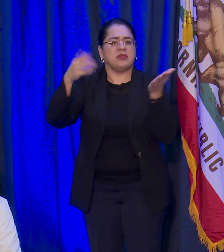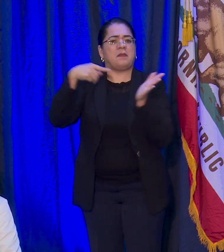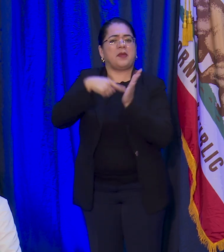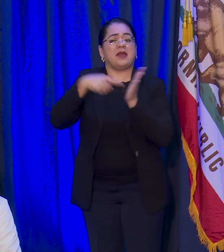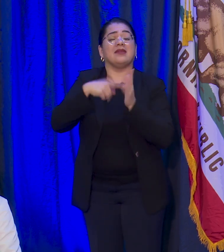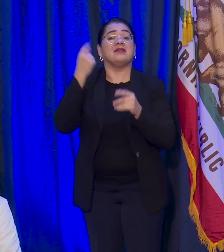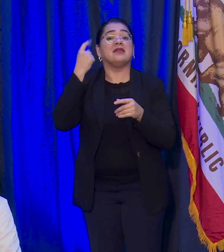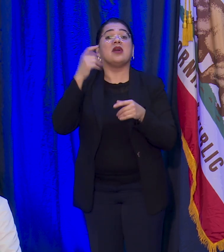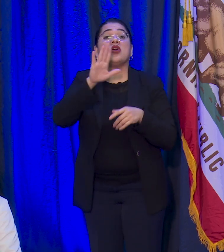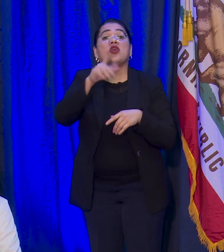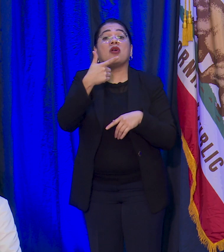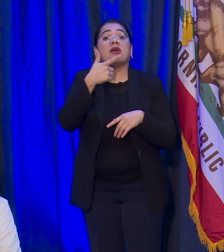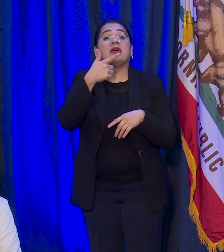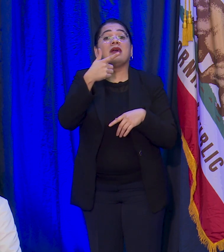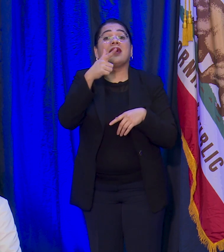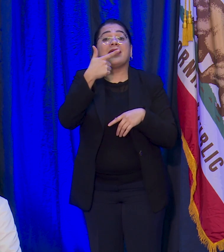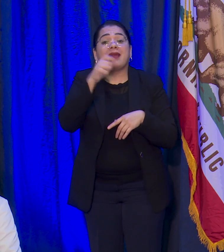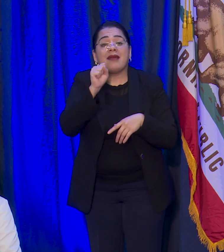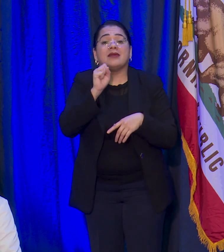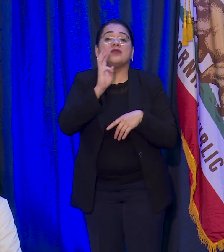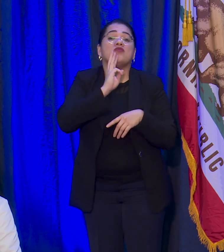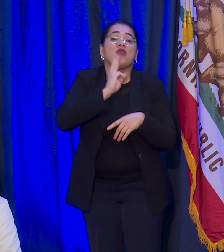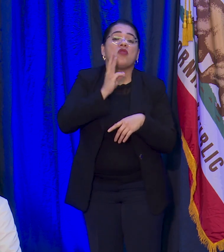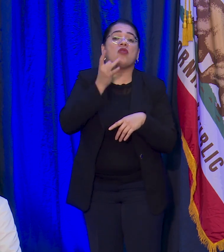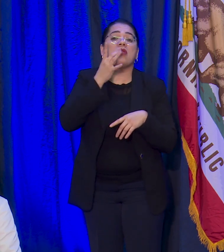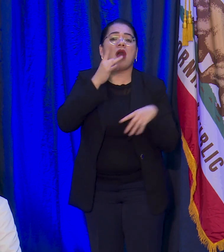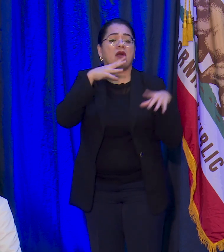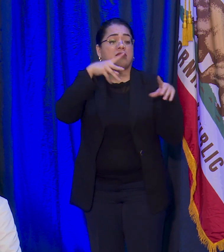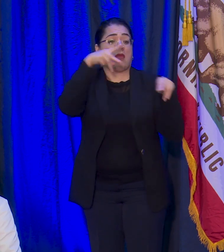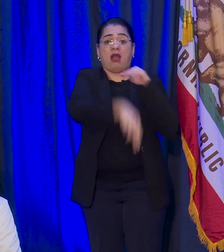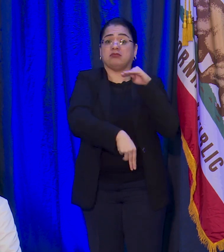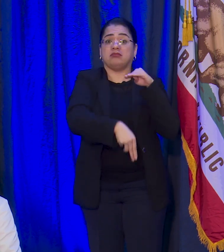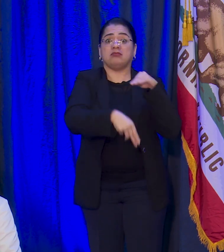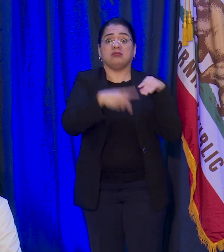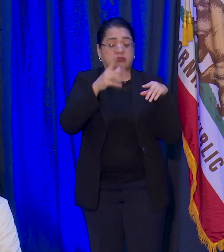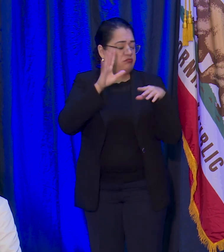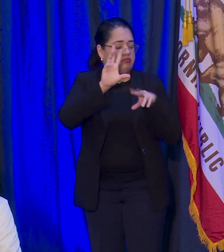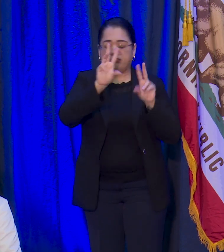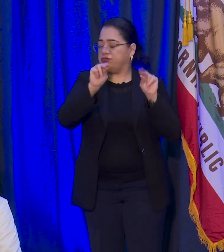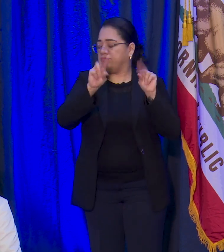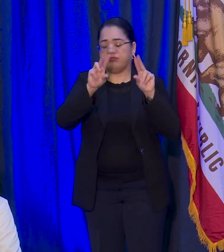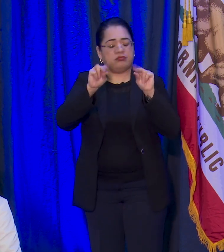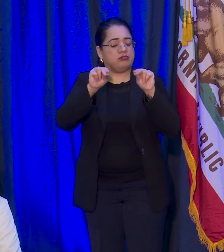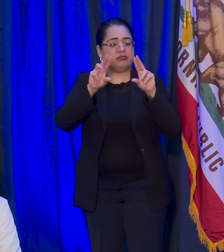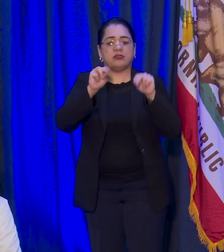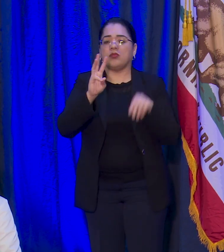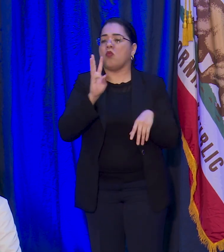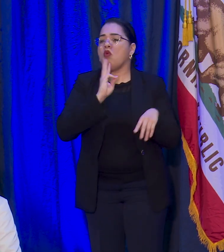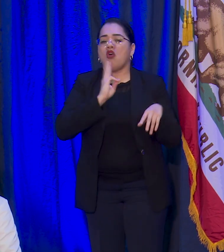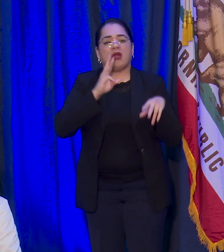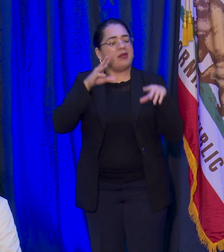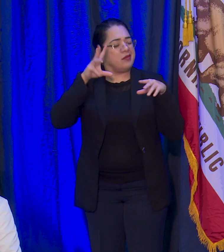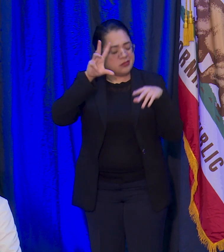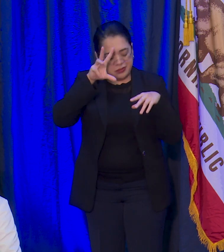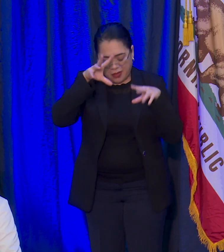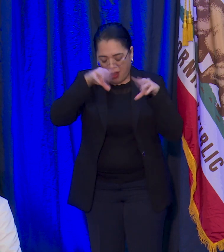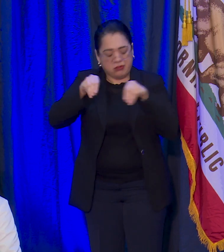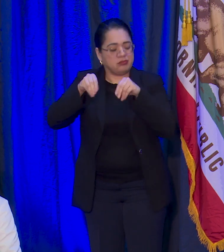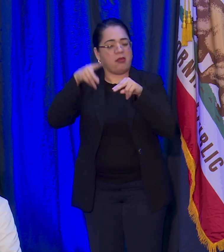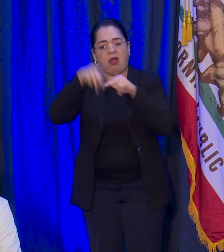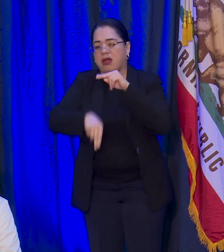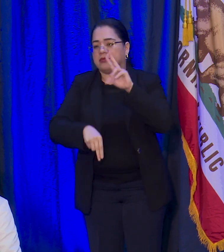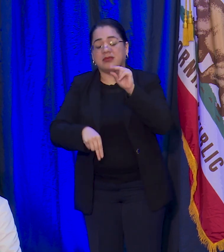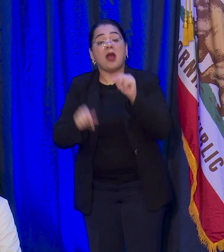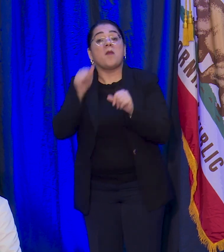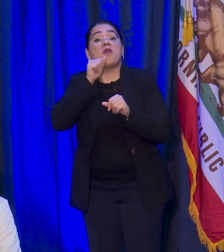going to turn off your utilities if you can't pay. We're not going to turn your water off. We're not going to turn your gas off. Your utilities, even if they're from a